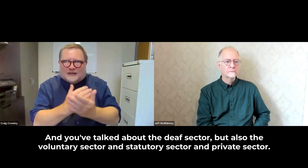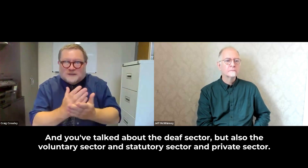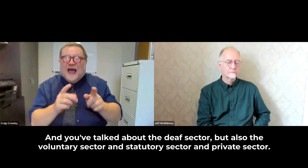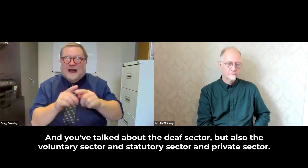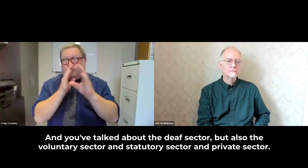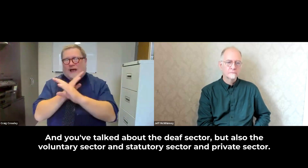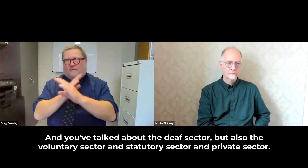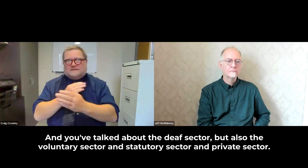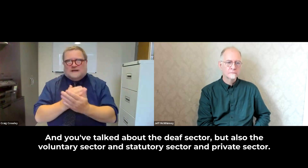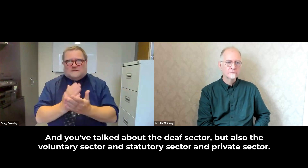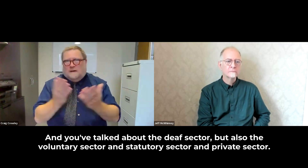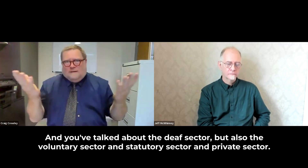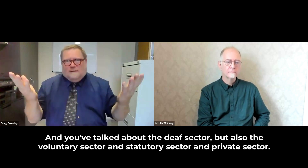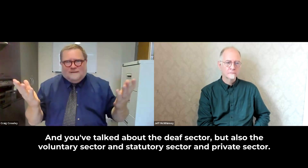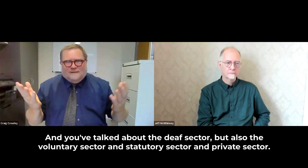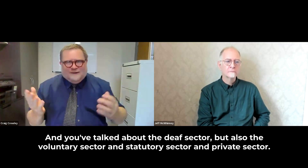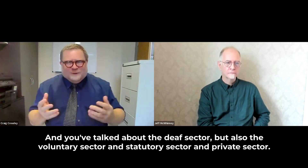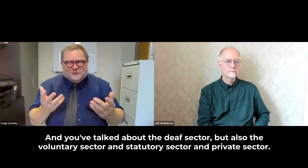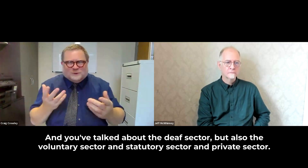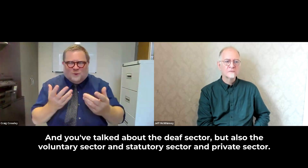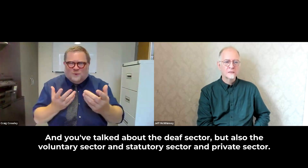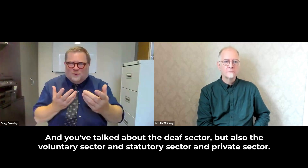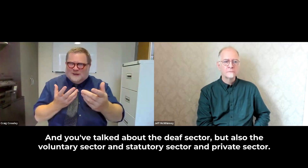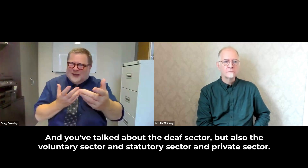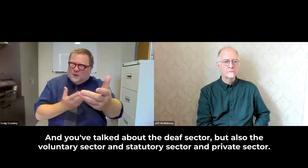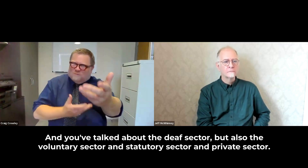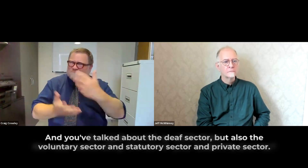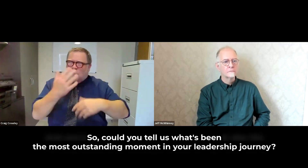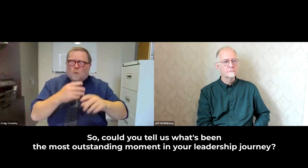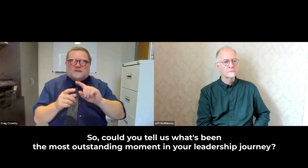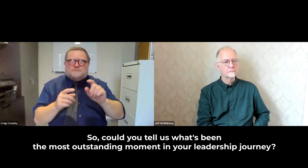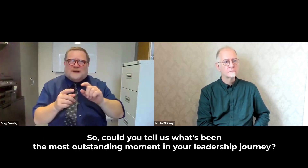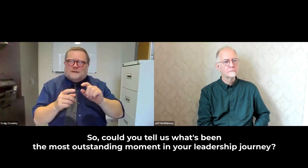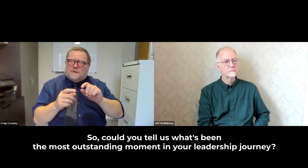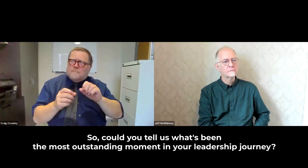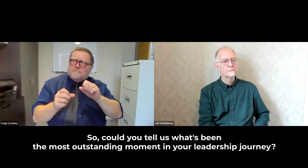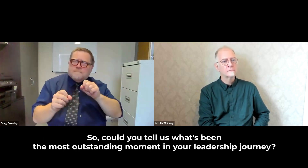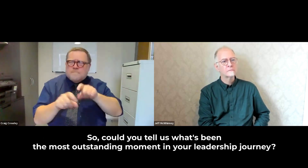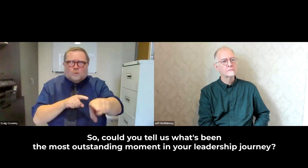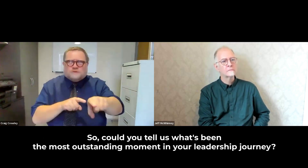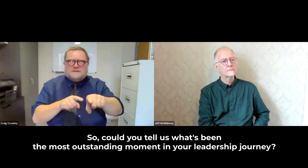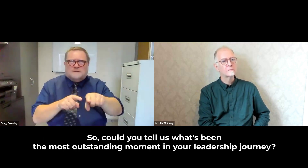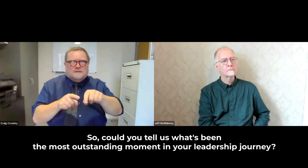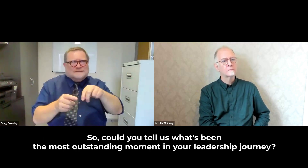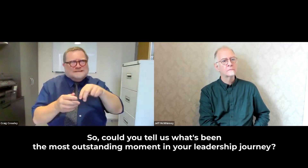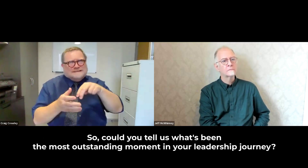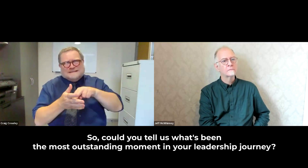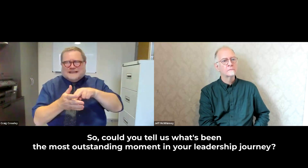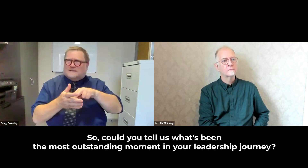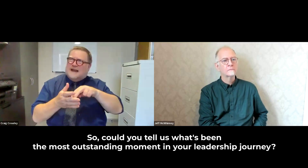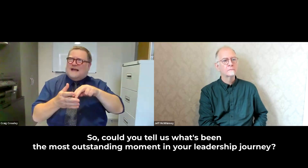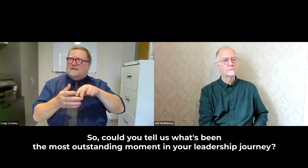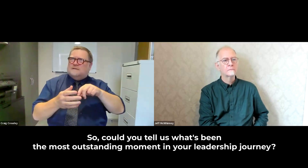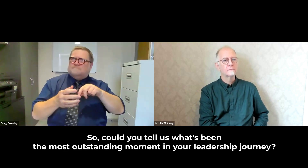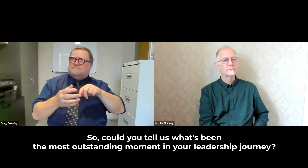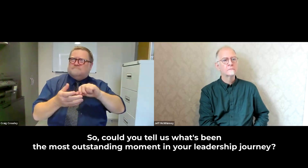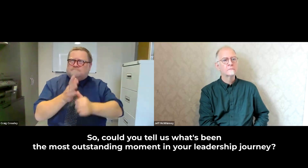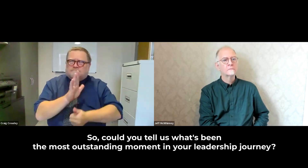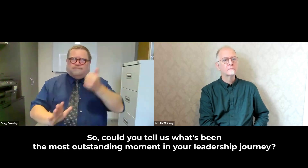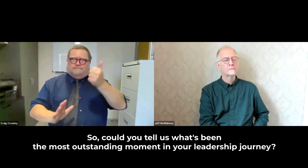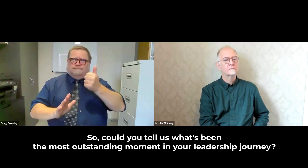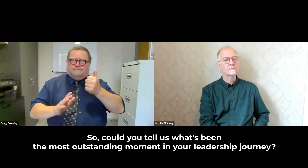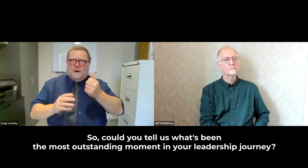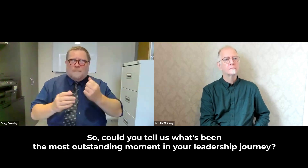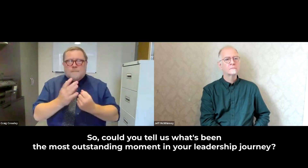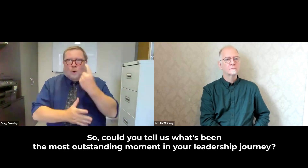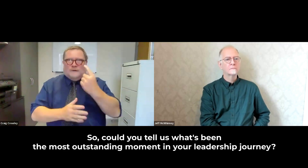and statutory sector, and private sector. So could you tell us what's been